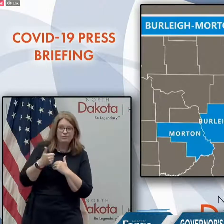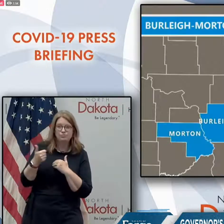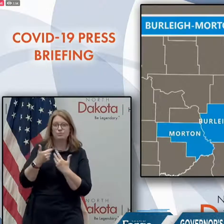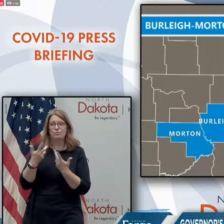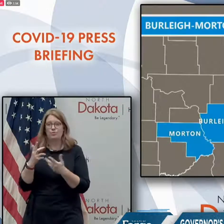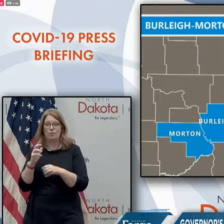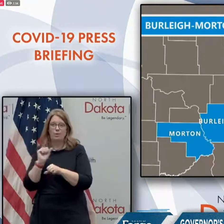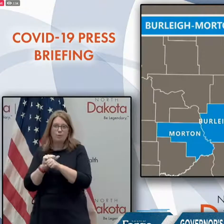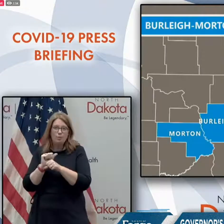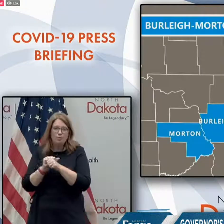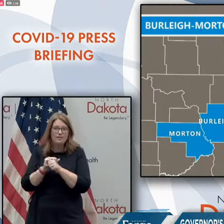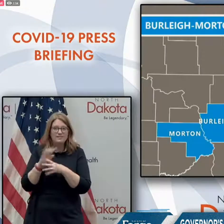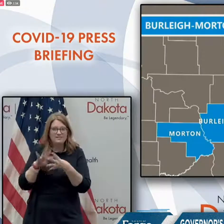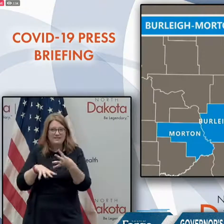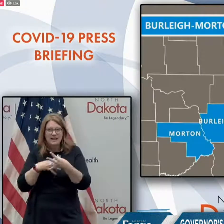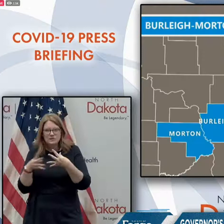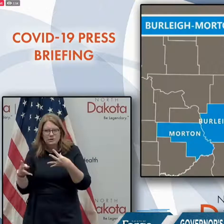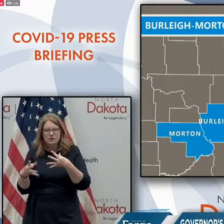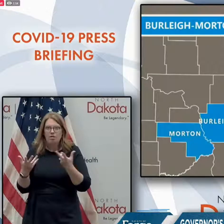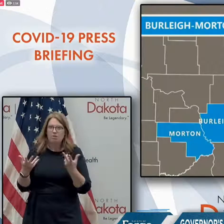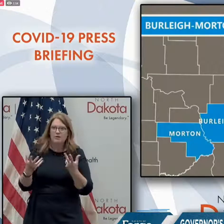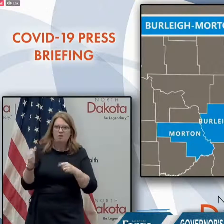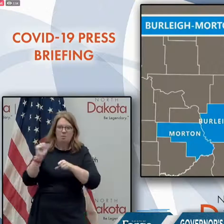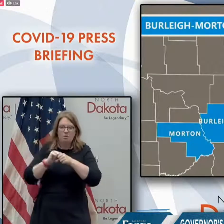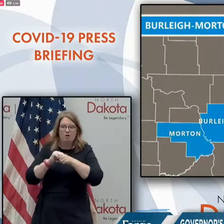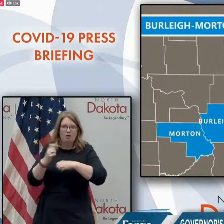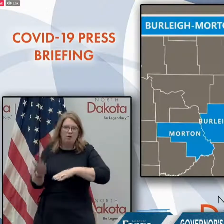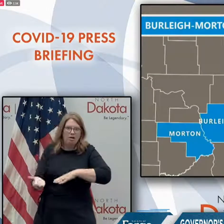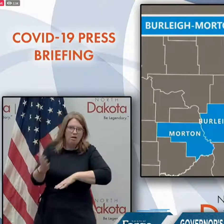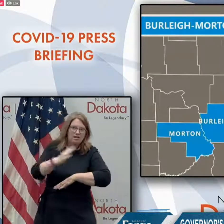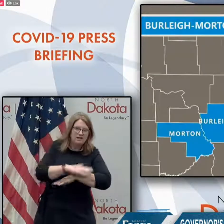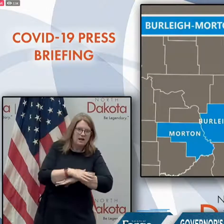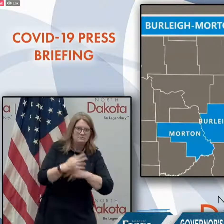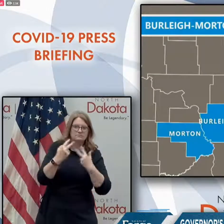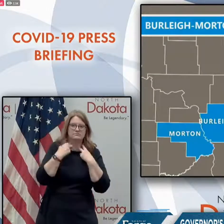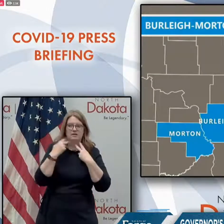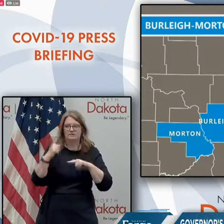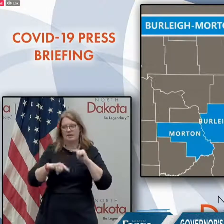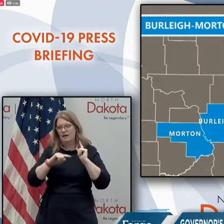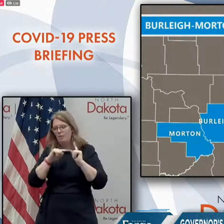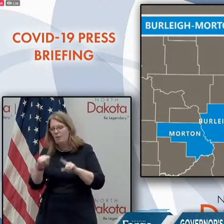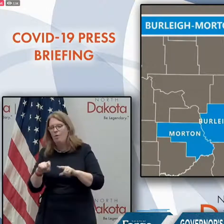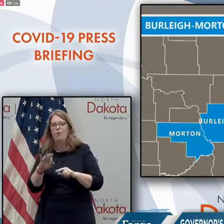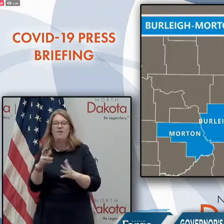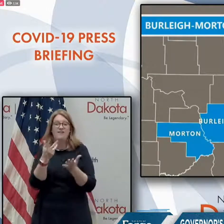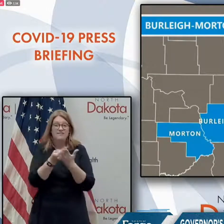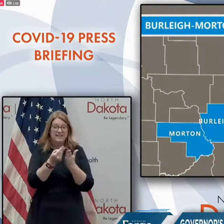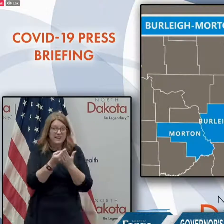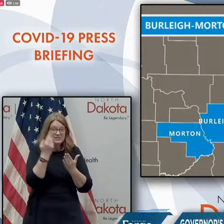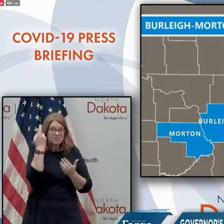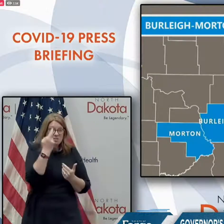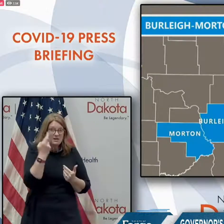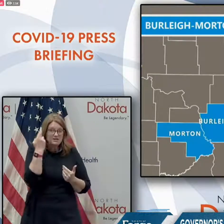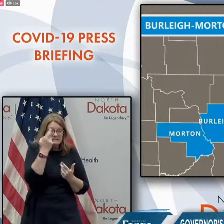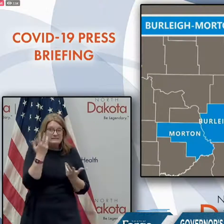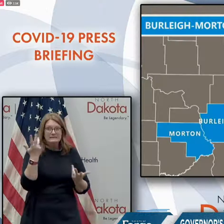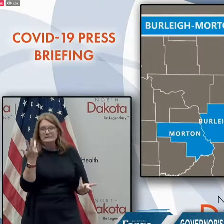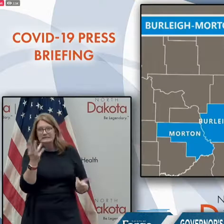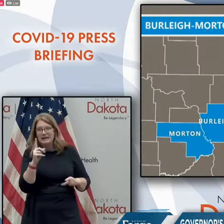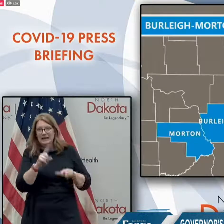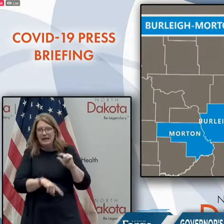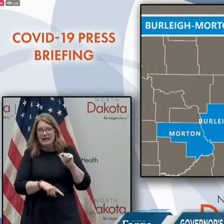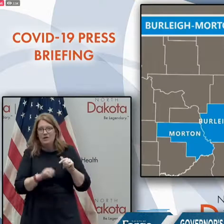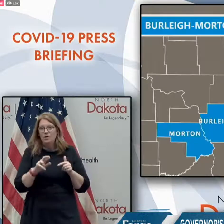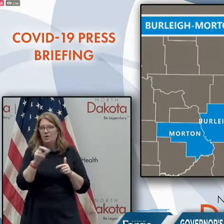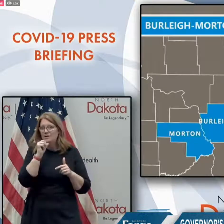working, can't get it done during the day, or because of financial reasons weren't able to get a paid test or lacked